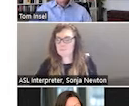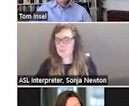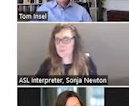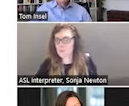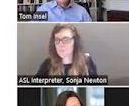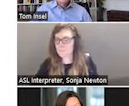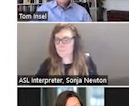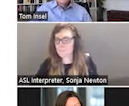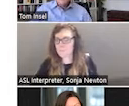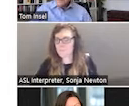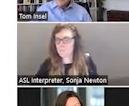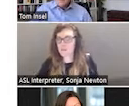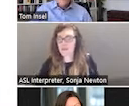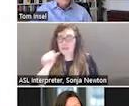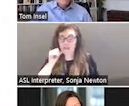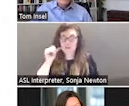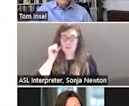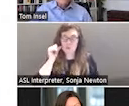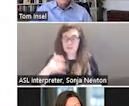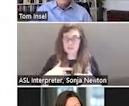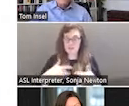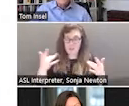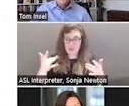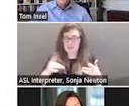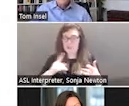And if there's one thing that is bothering me